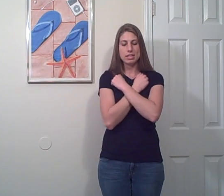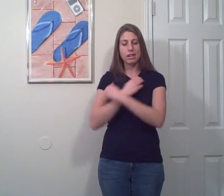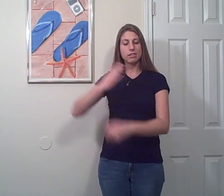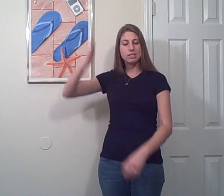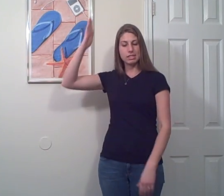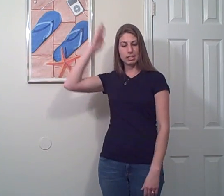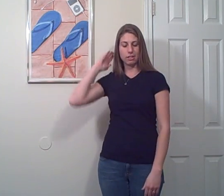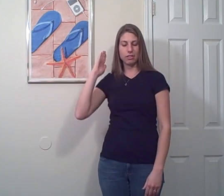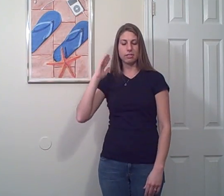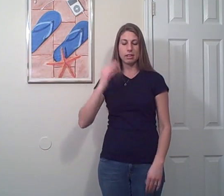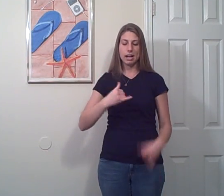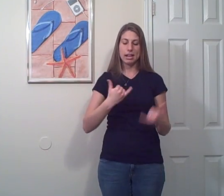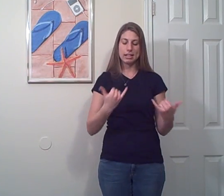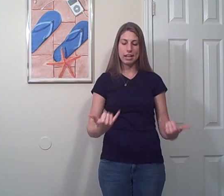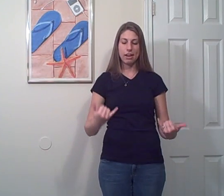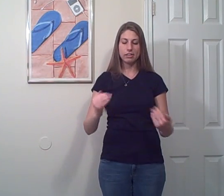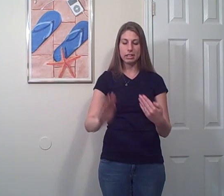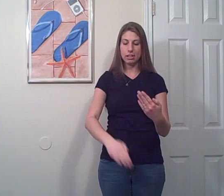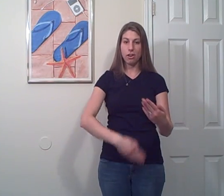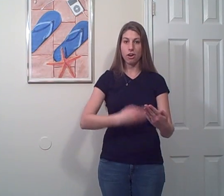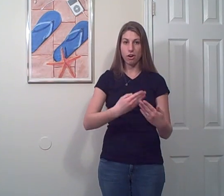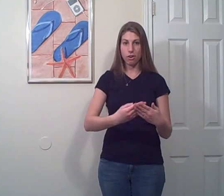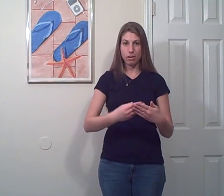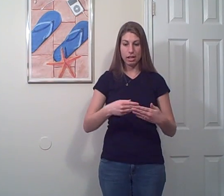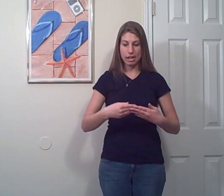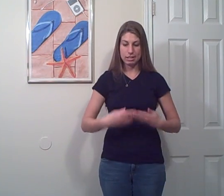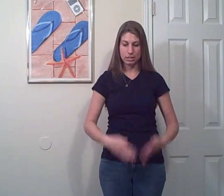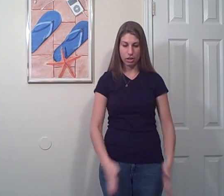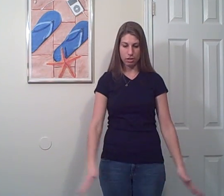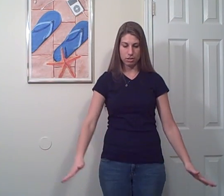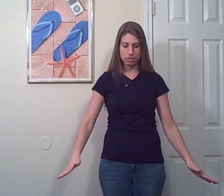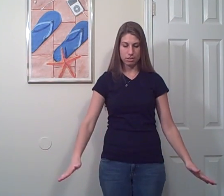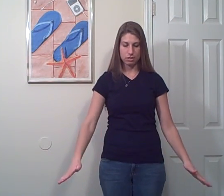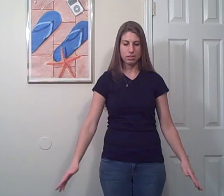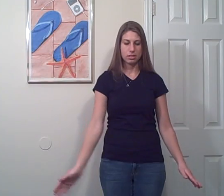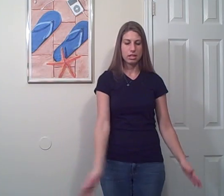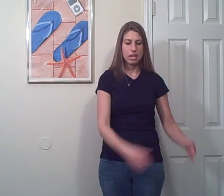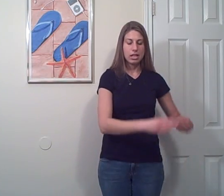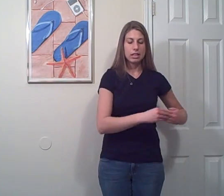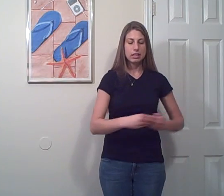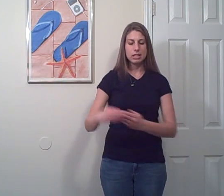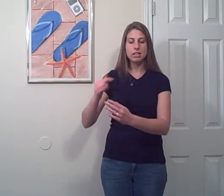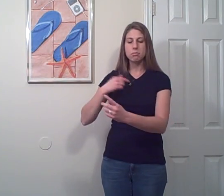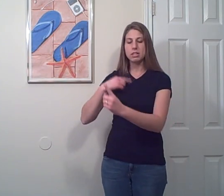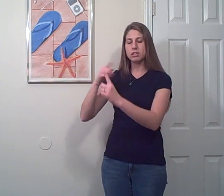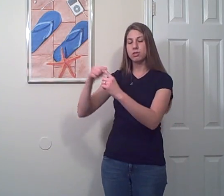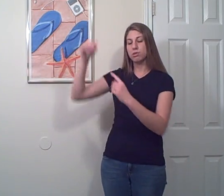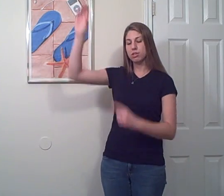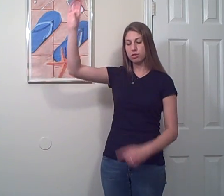held dear, I count it all as loss. Lead me to the